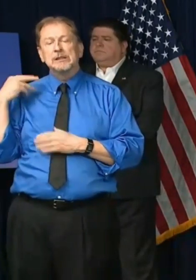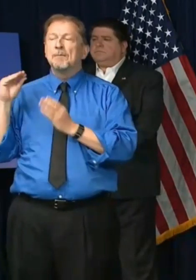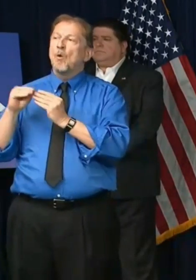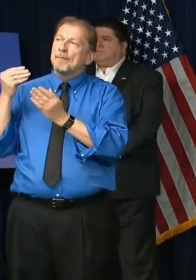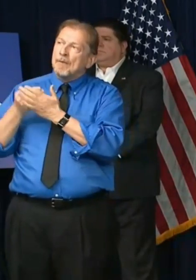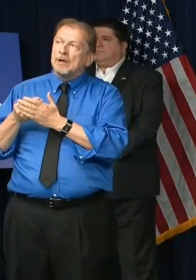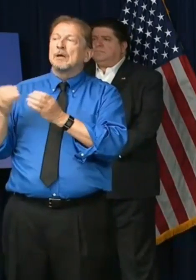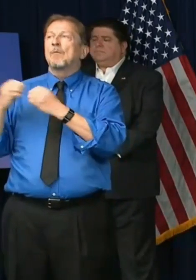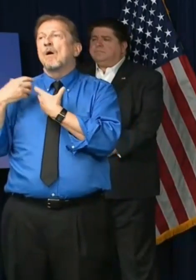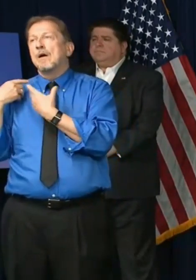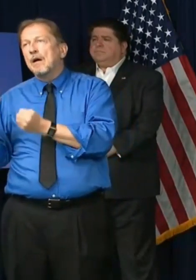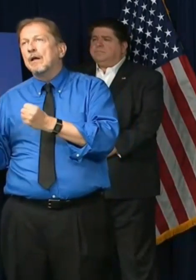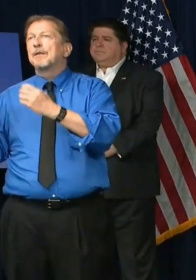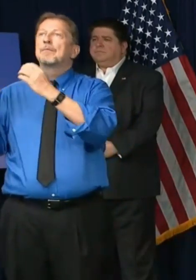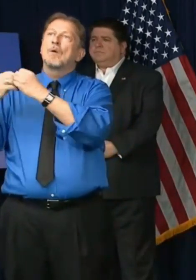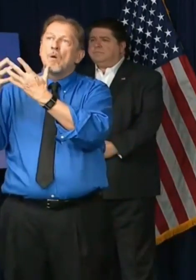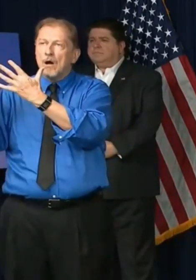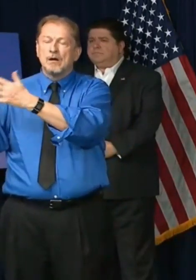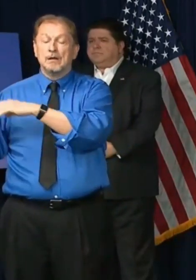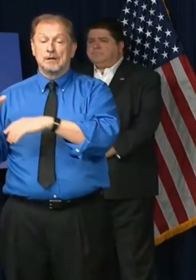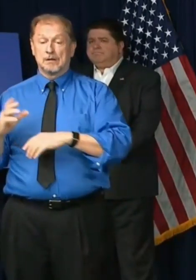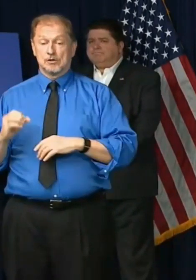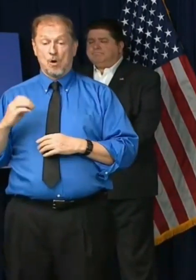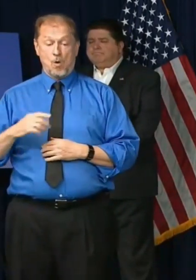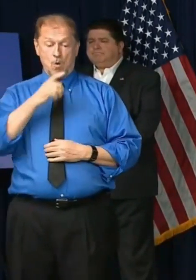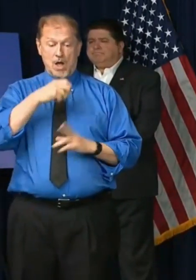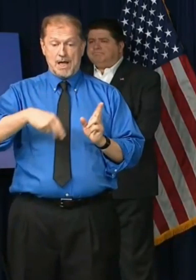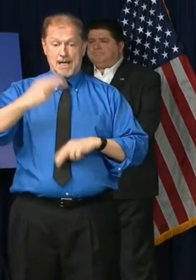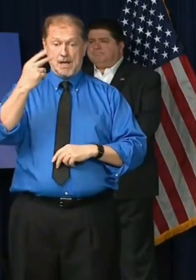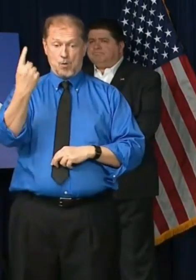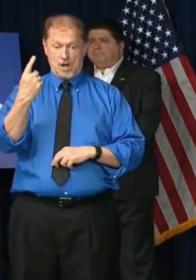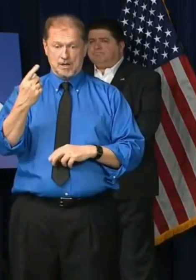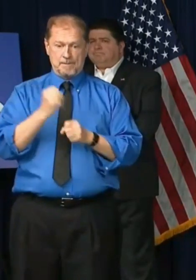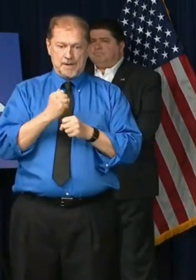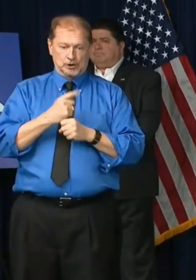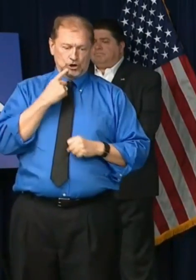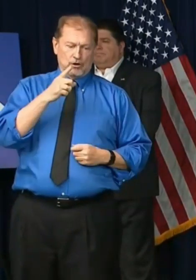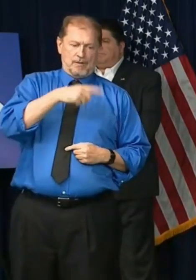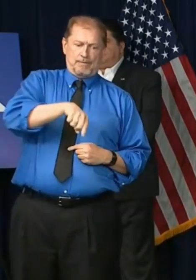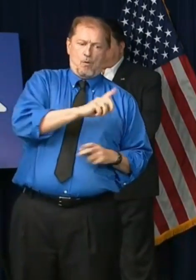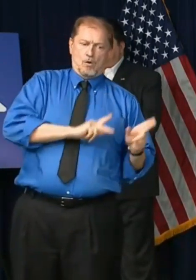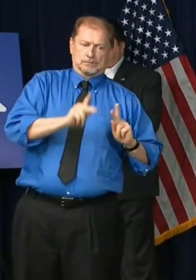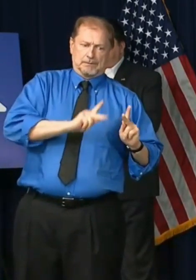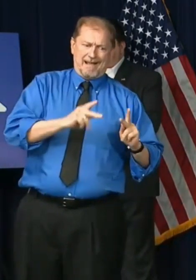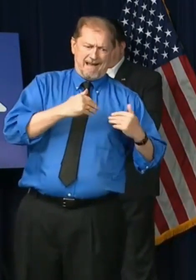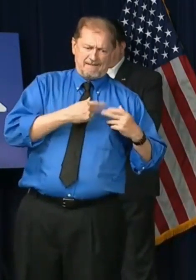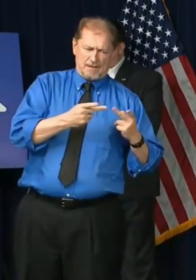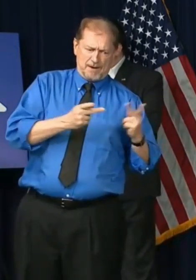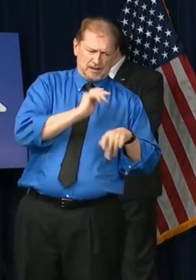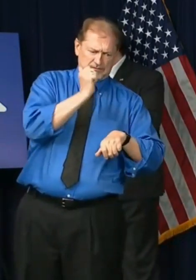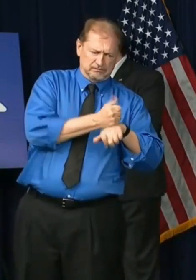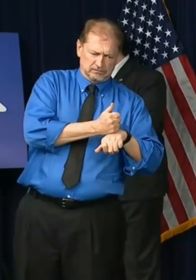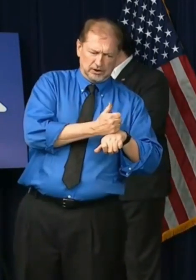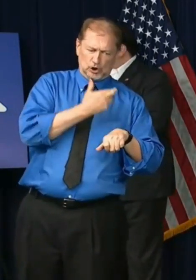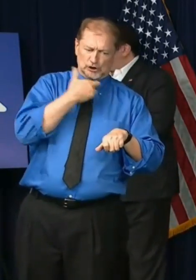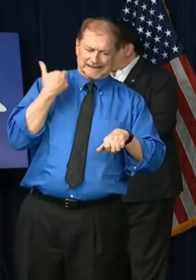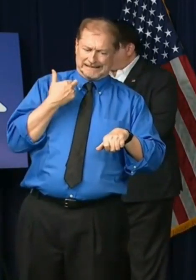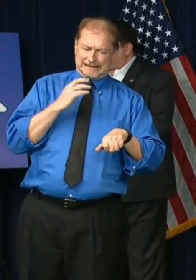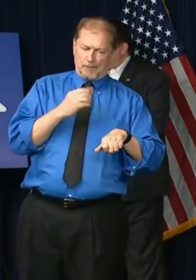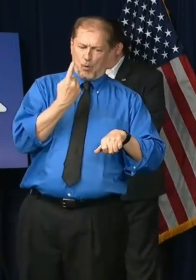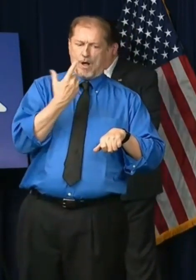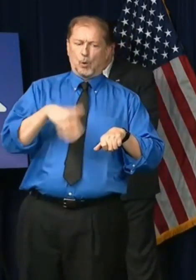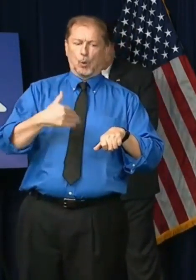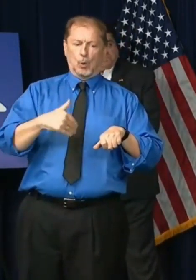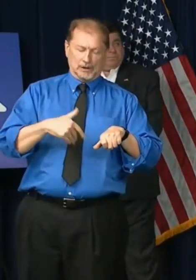use that social vulnerability index and look at the different census tracts and identify high-risk communities